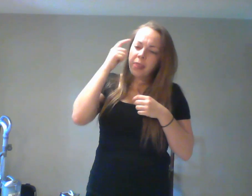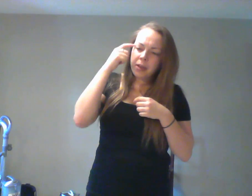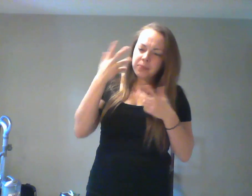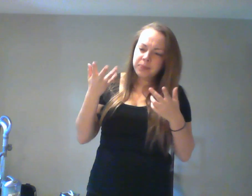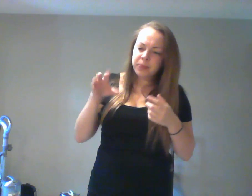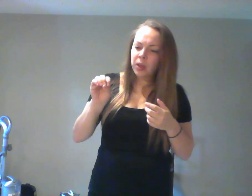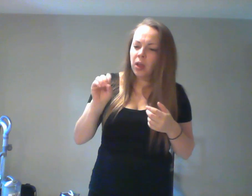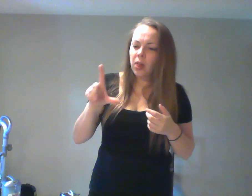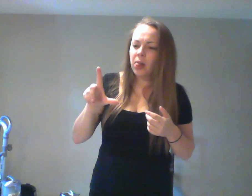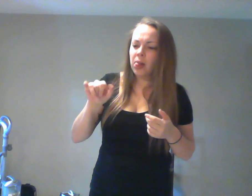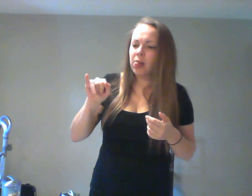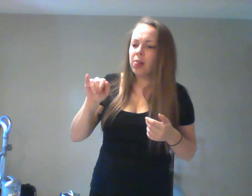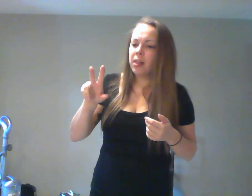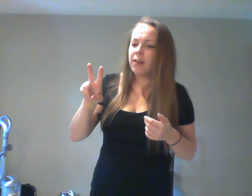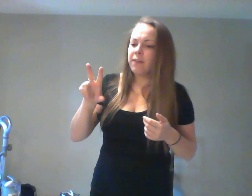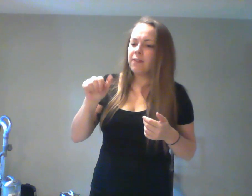what's a supporting detail?